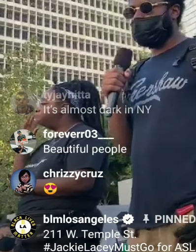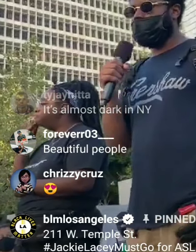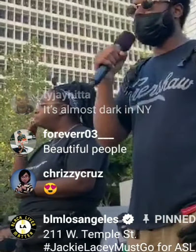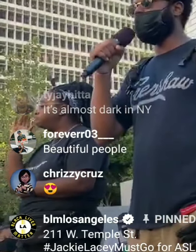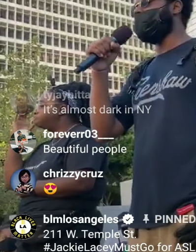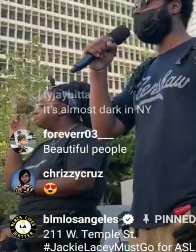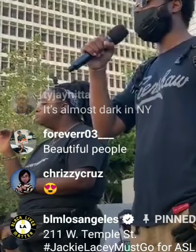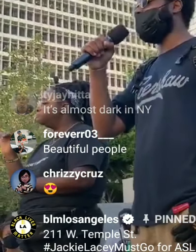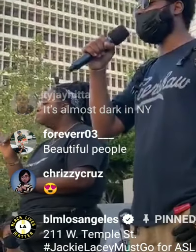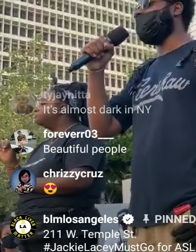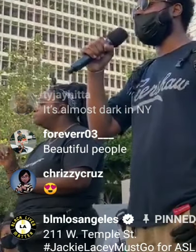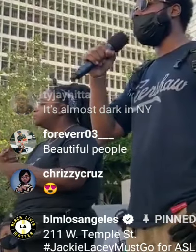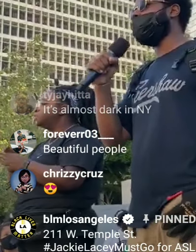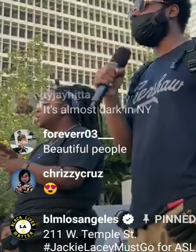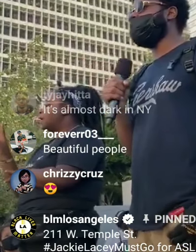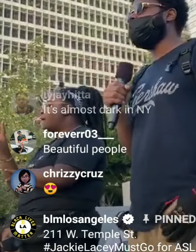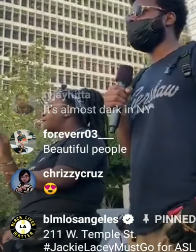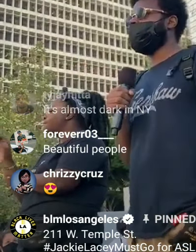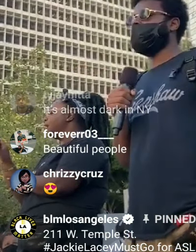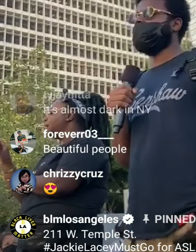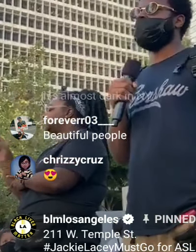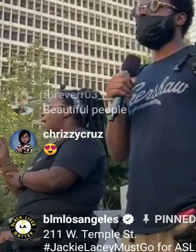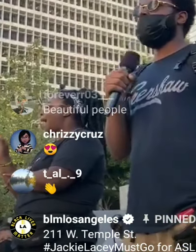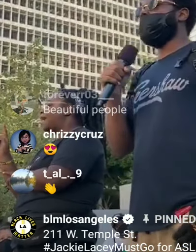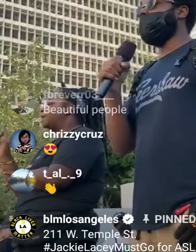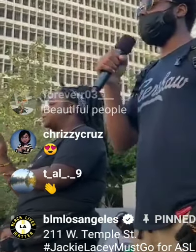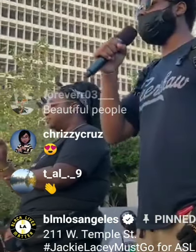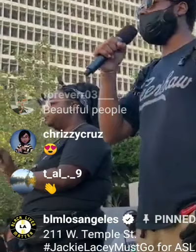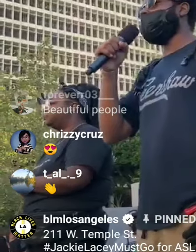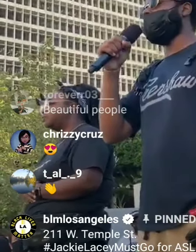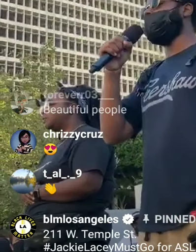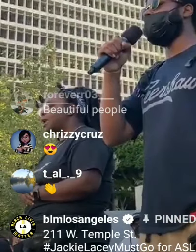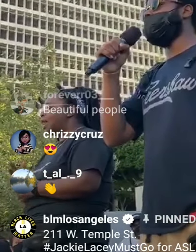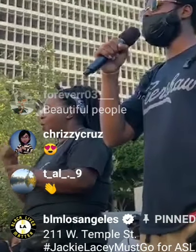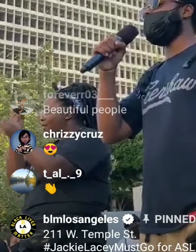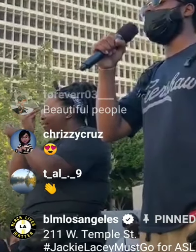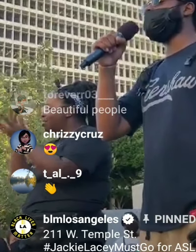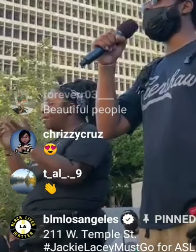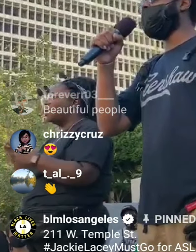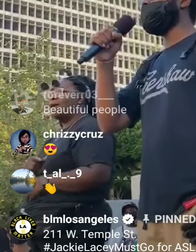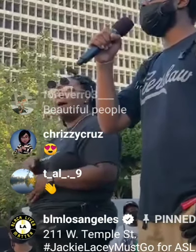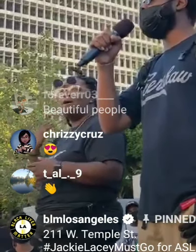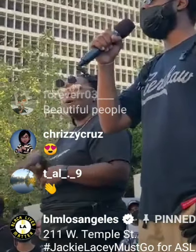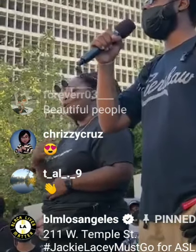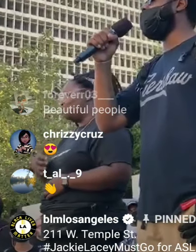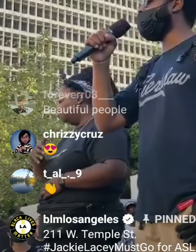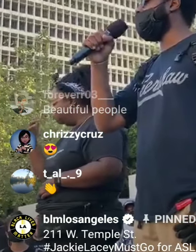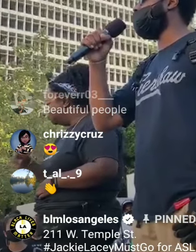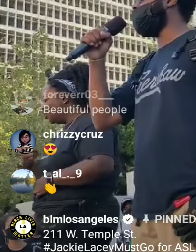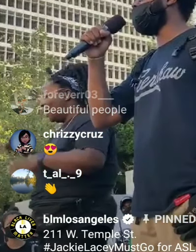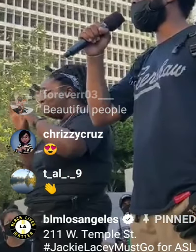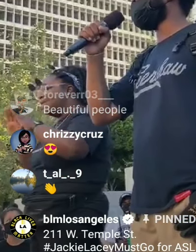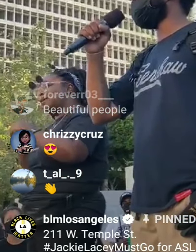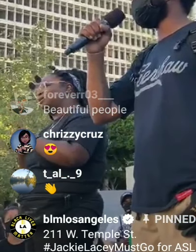And we do it because so many of us have desperately needed a witness for our own pain. And